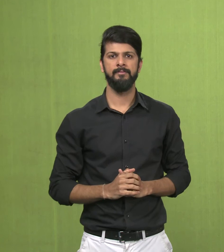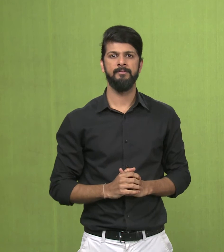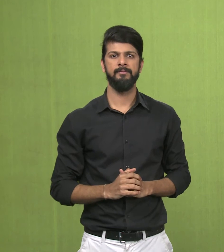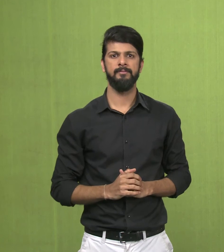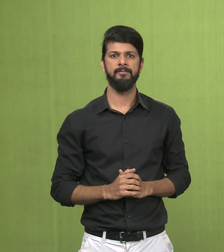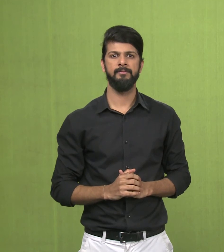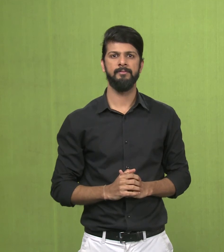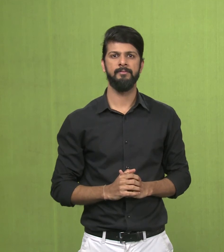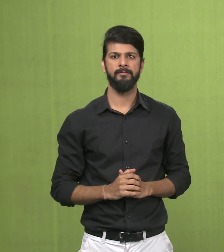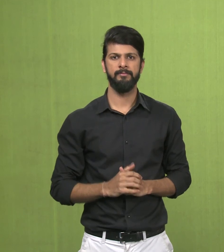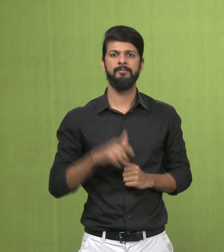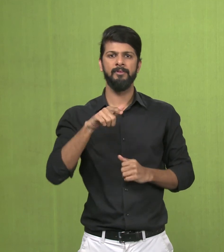sculpture.